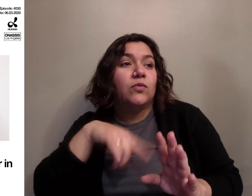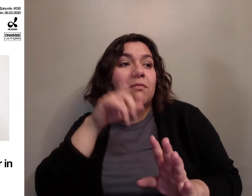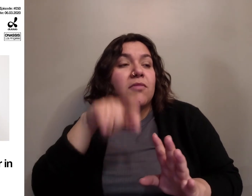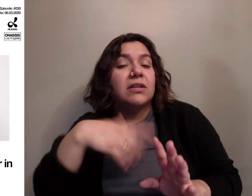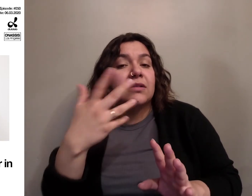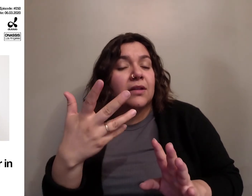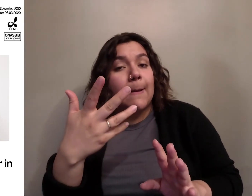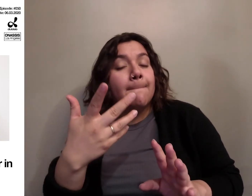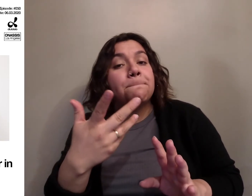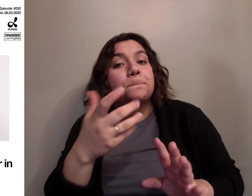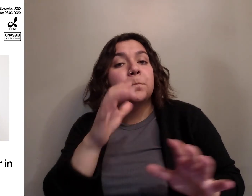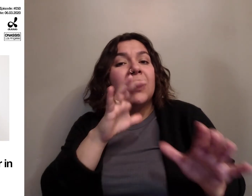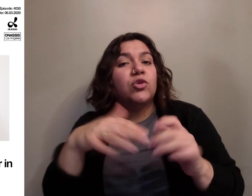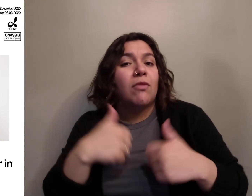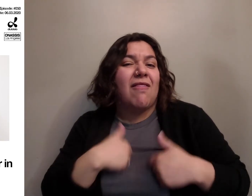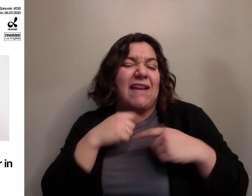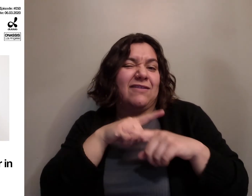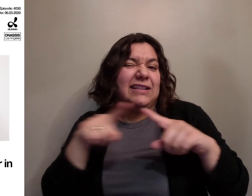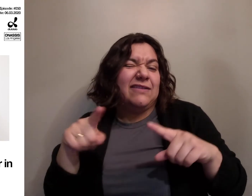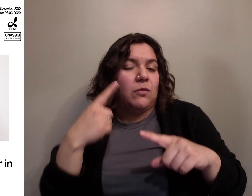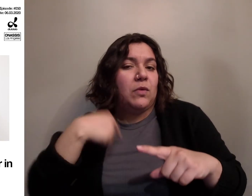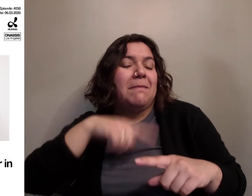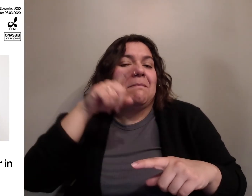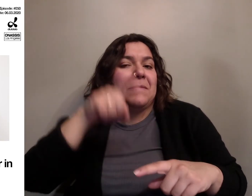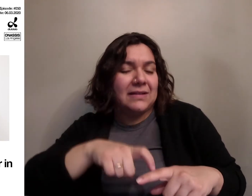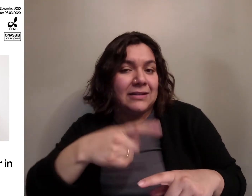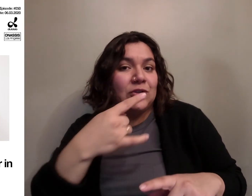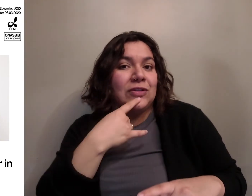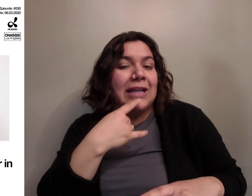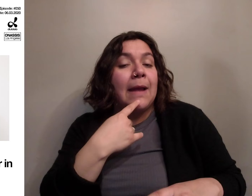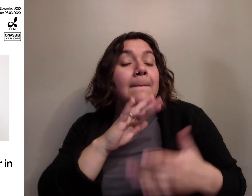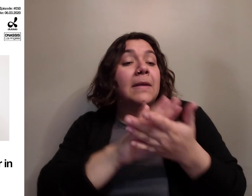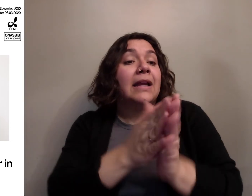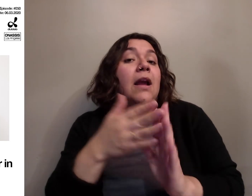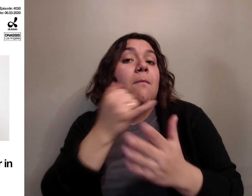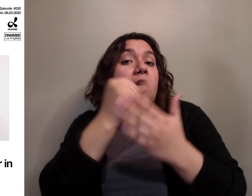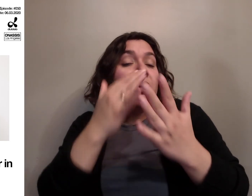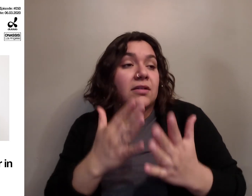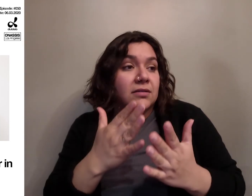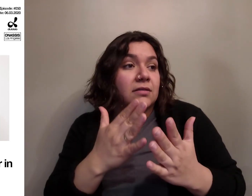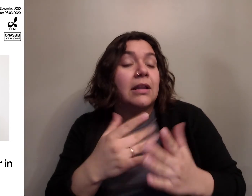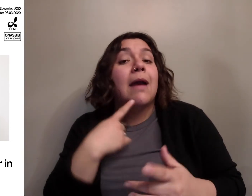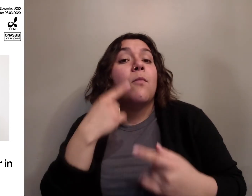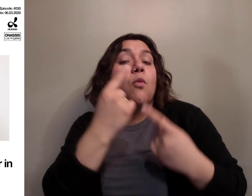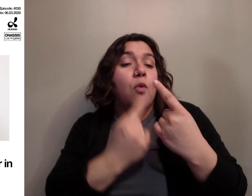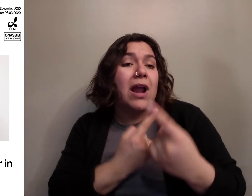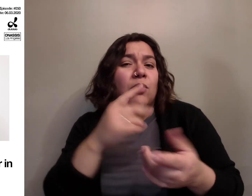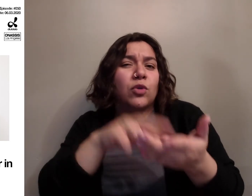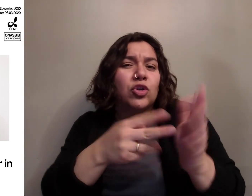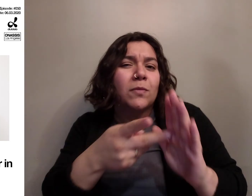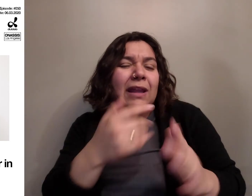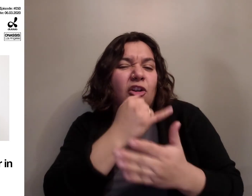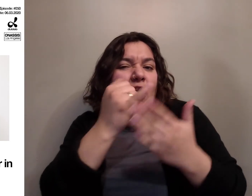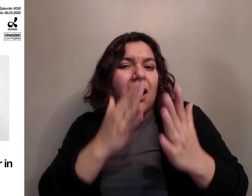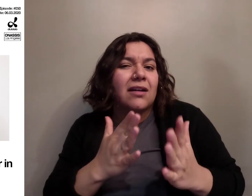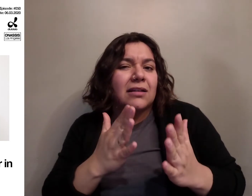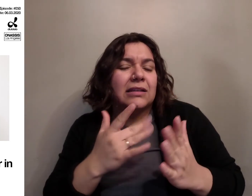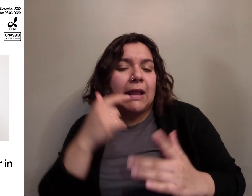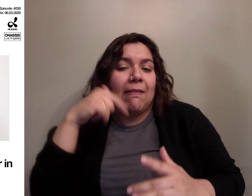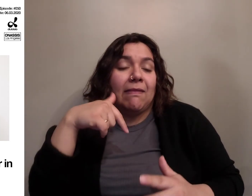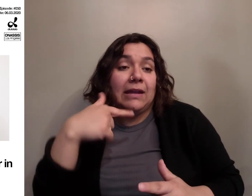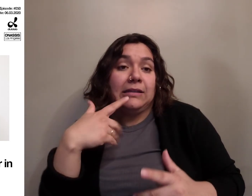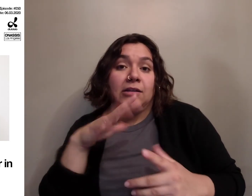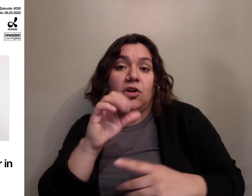to things the way they were. We must be and do life differently. We must, you say, become